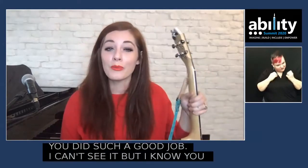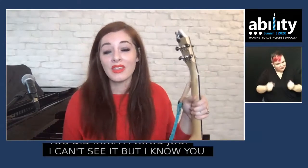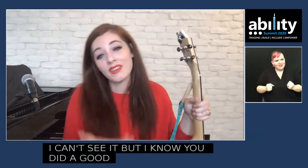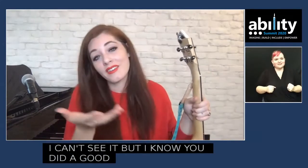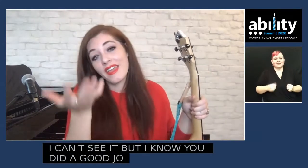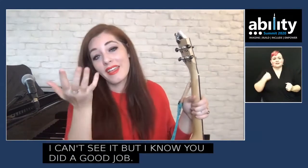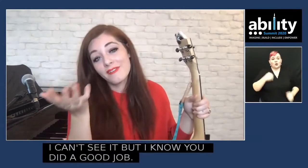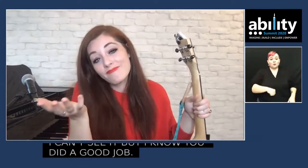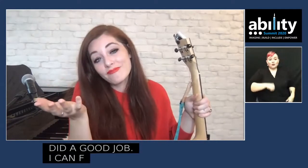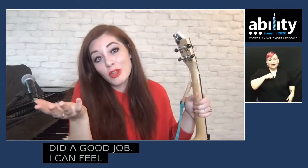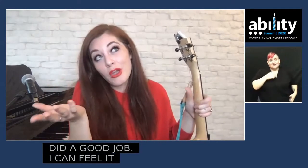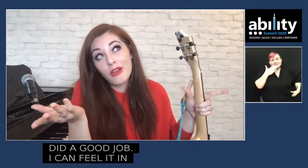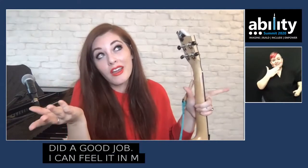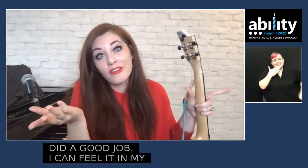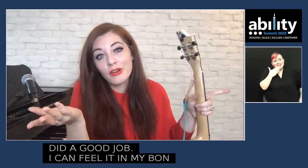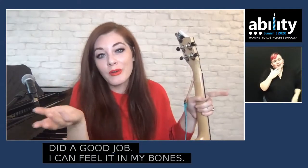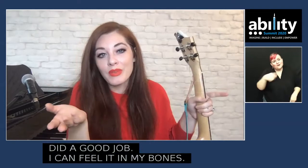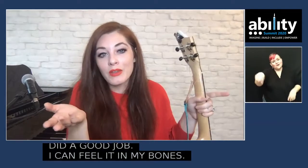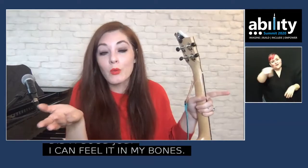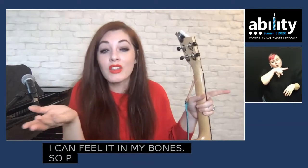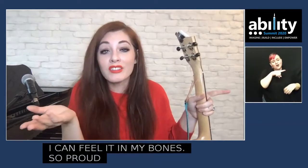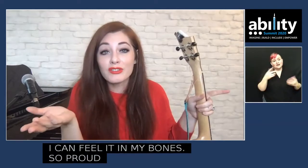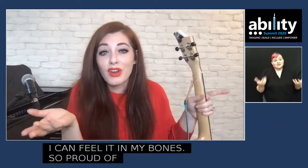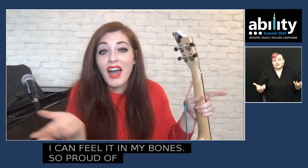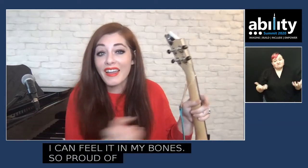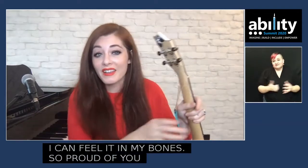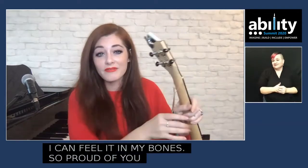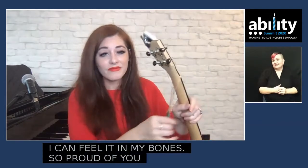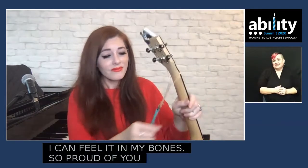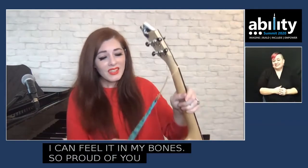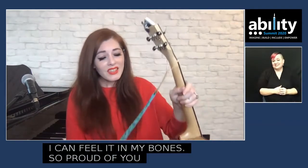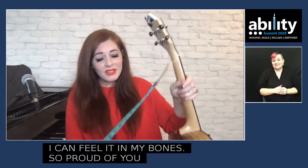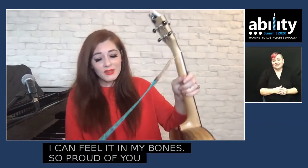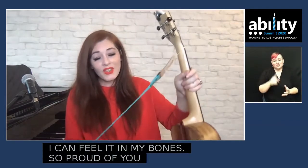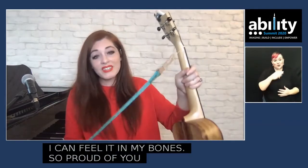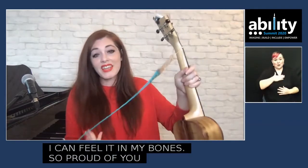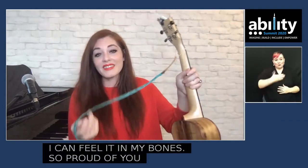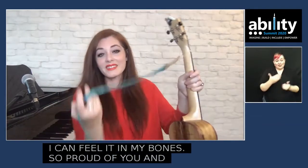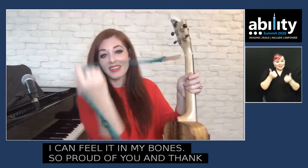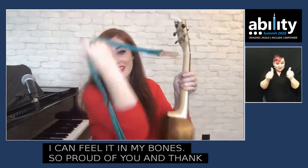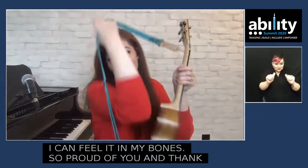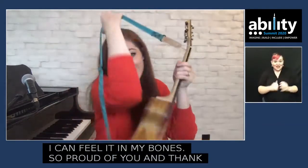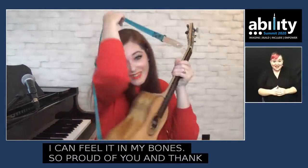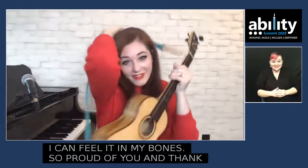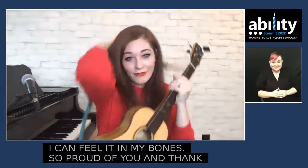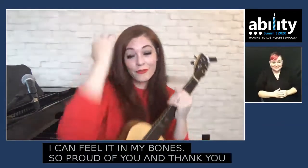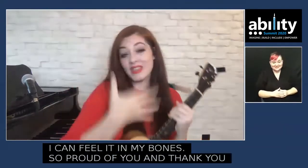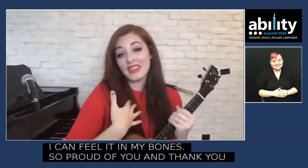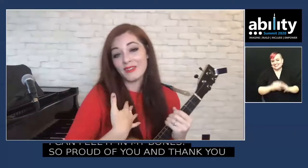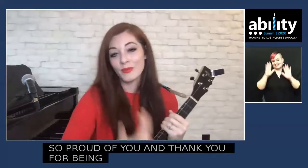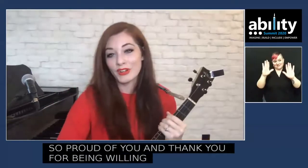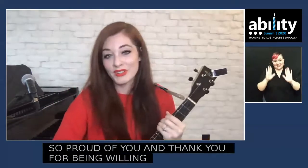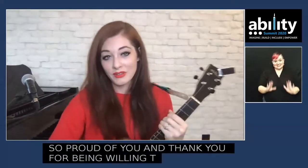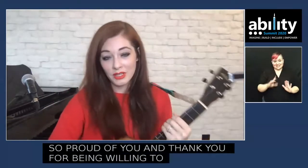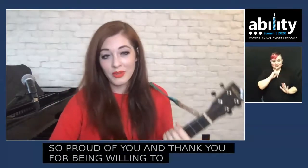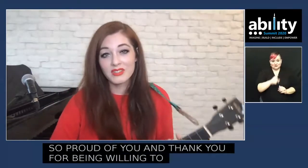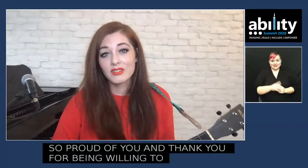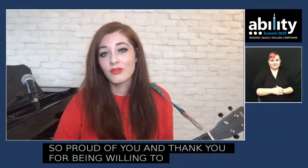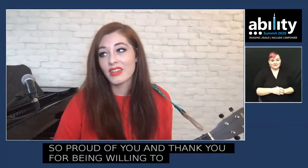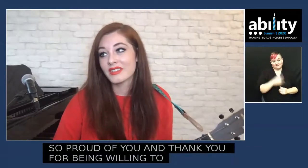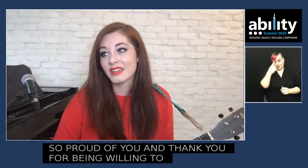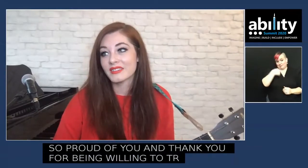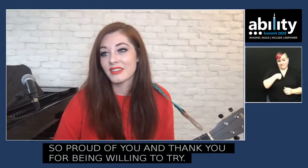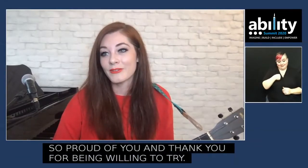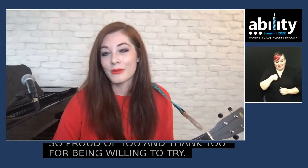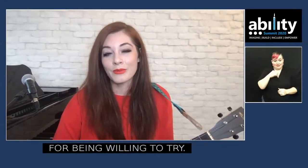you for being, I don't know, being willing to try. It's fantastic for me personally, but